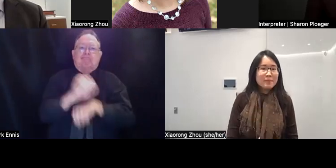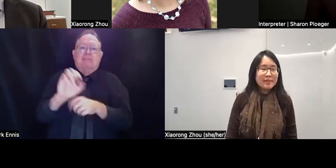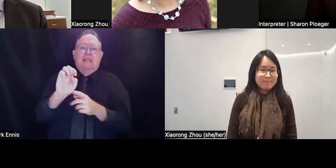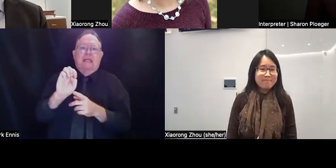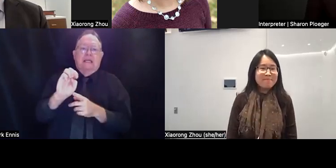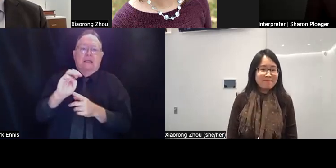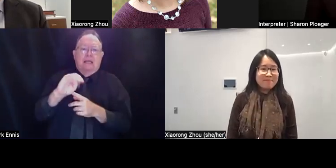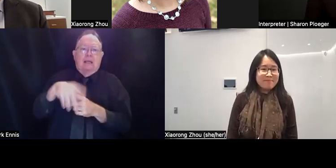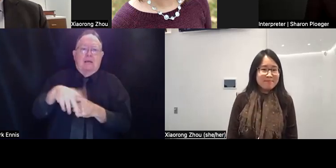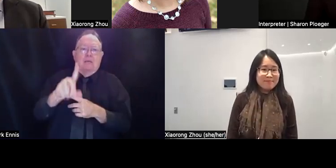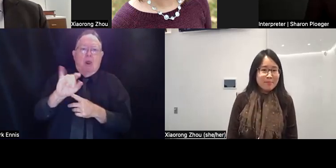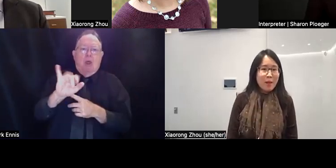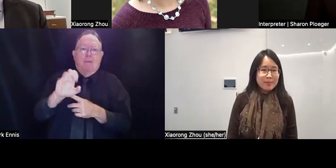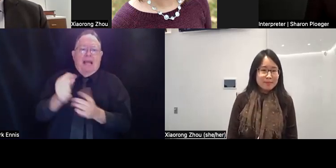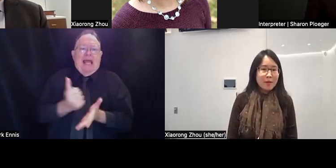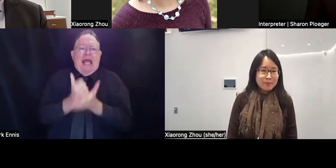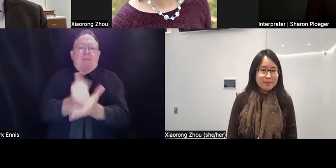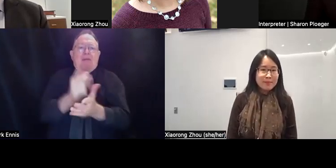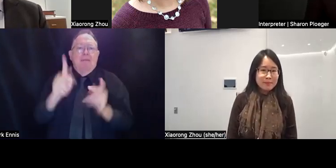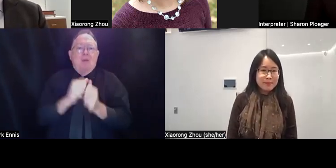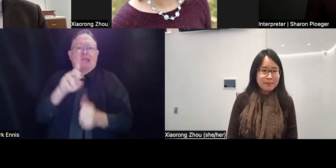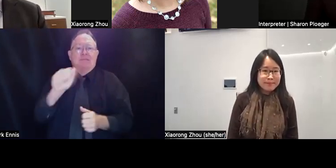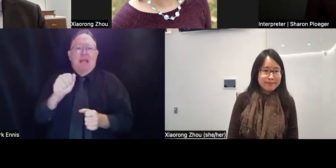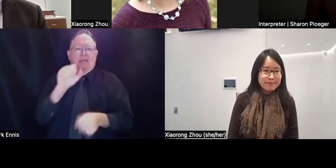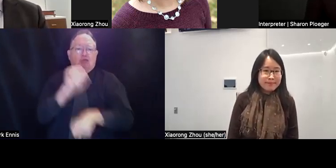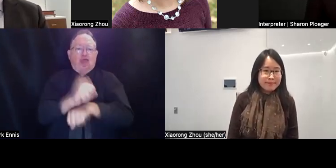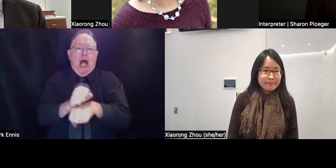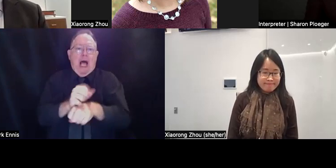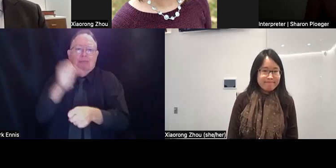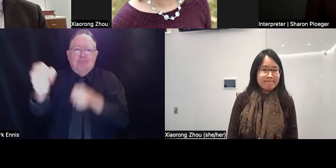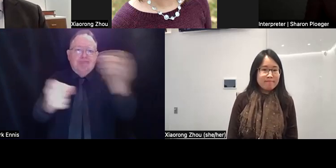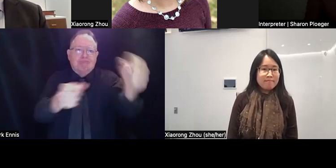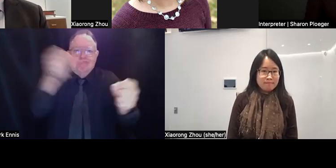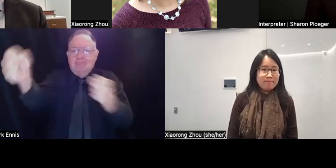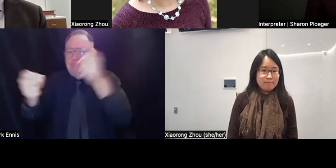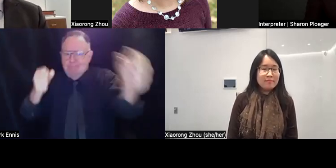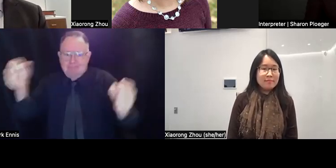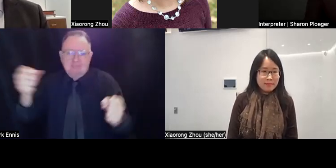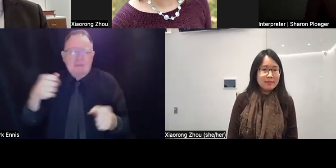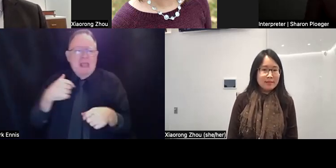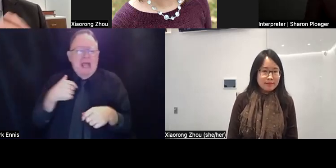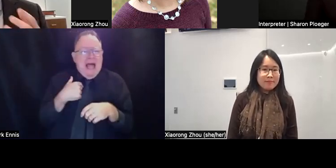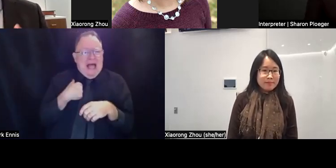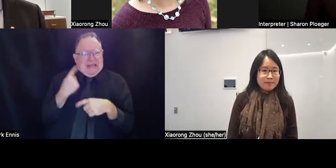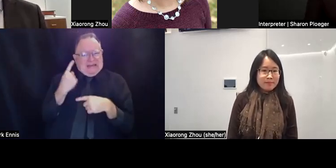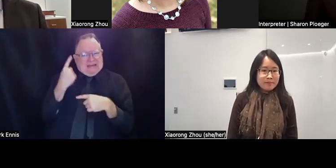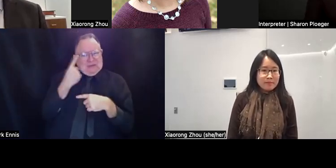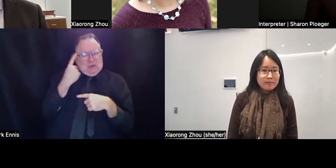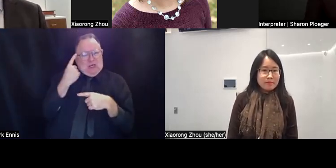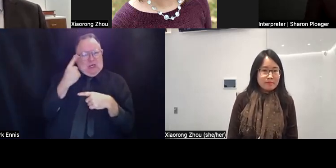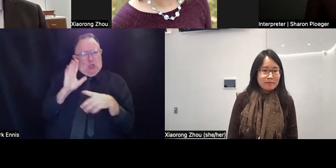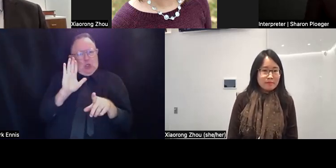with disabilities. Yes. And so I'm wondering how you think that this access